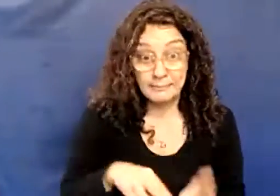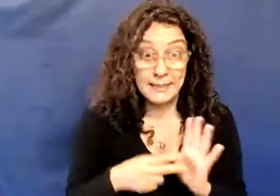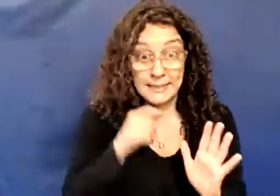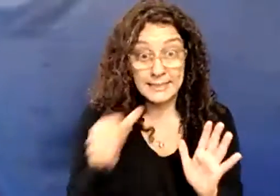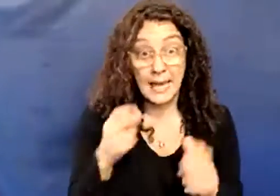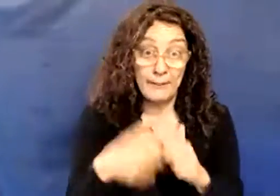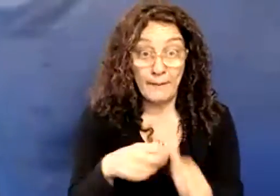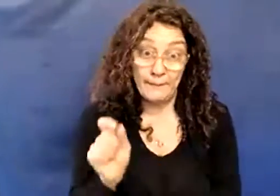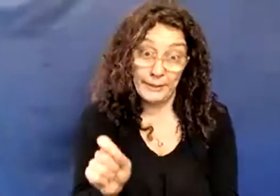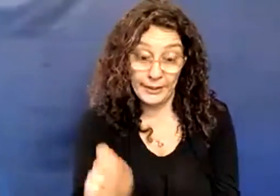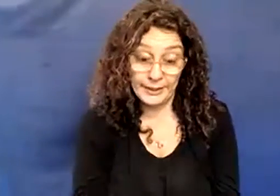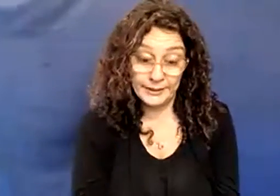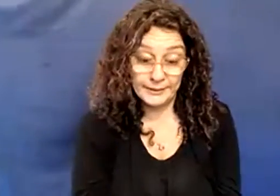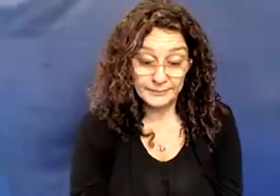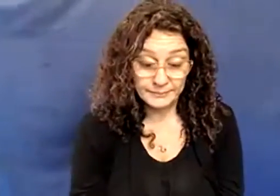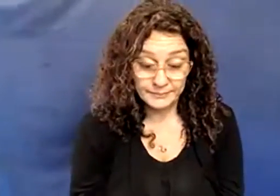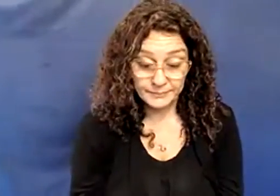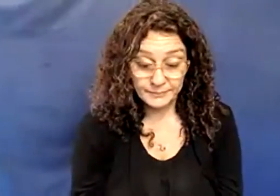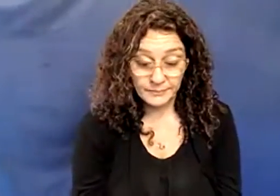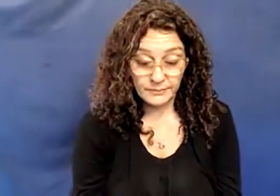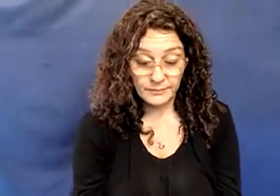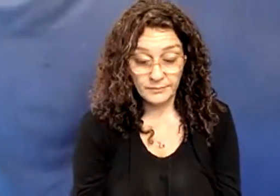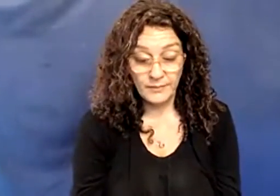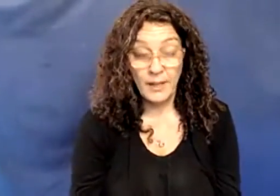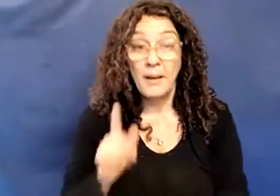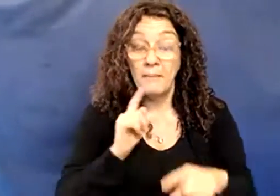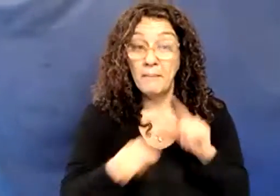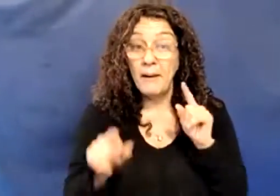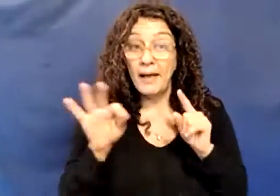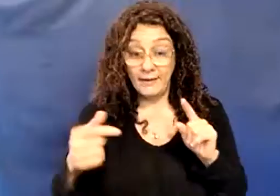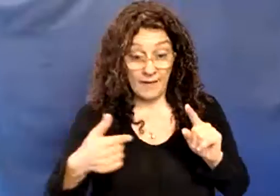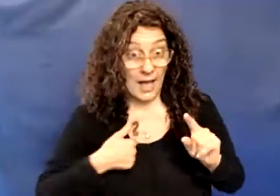But then if I go and say it, they can hear it.